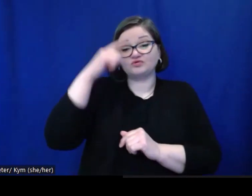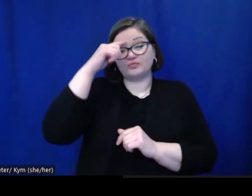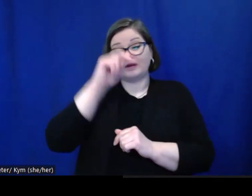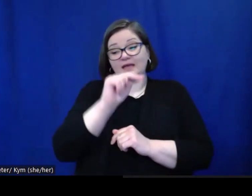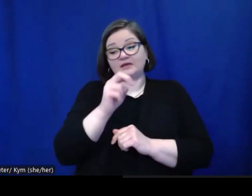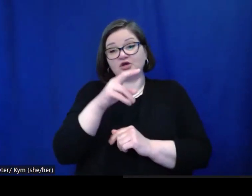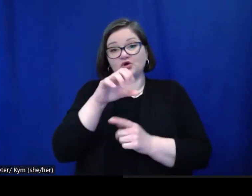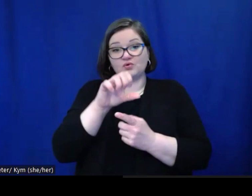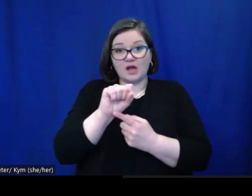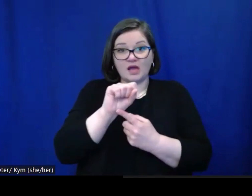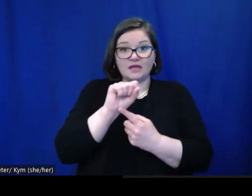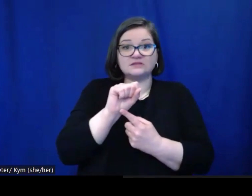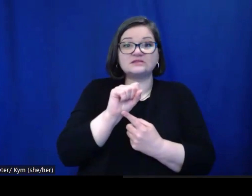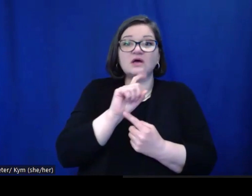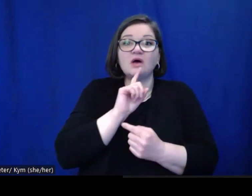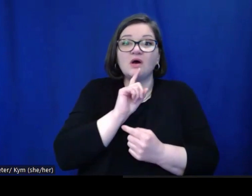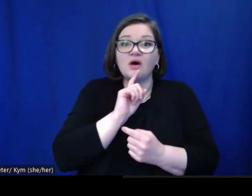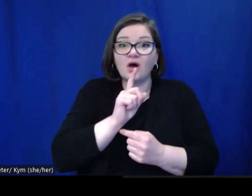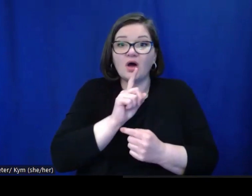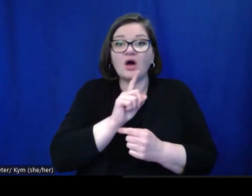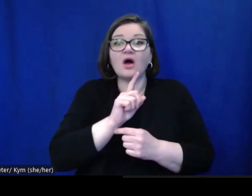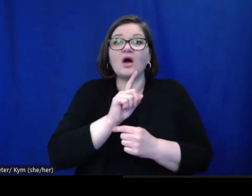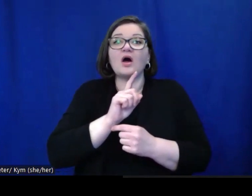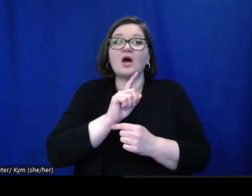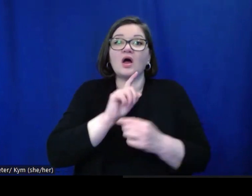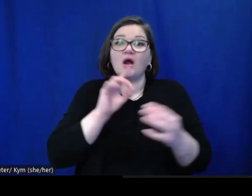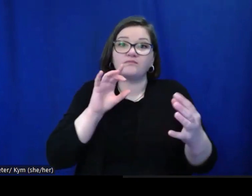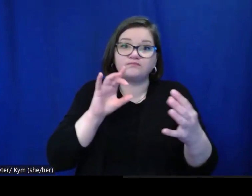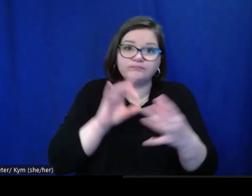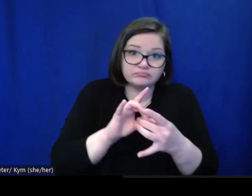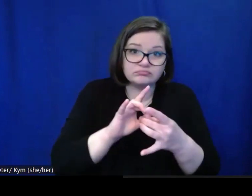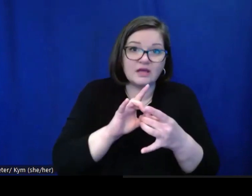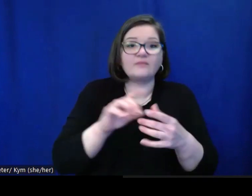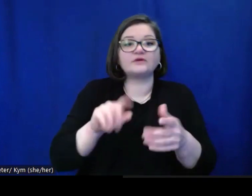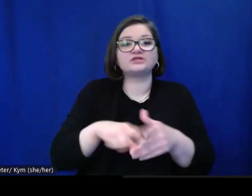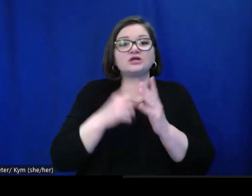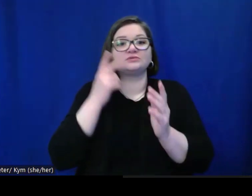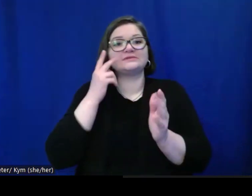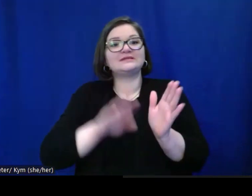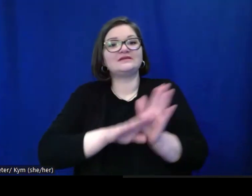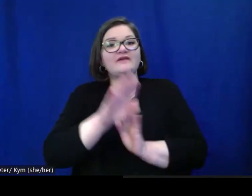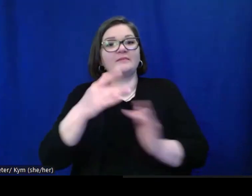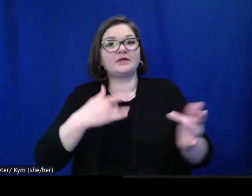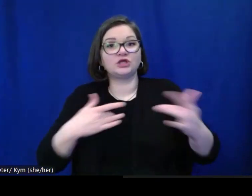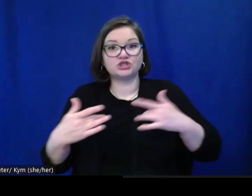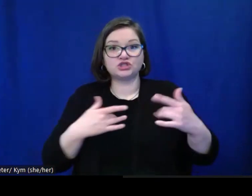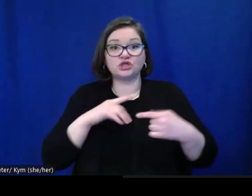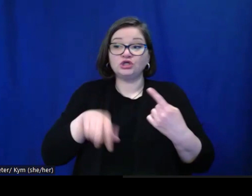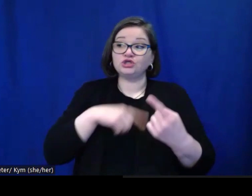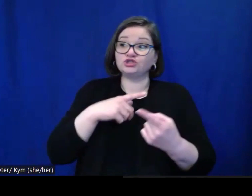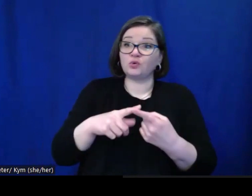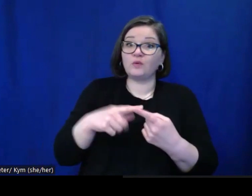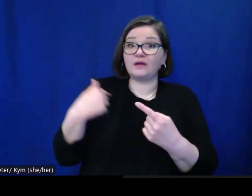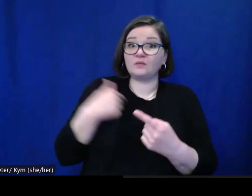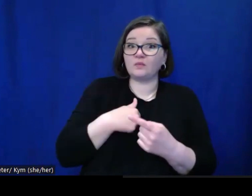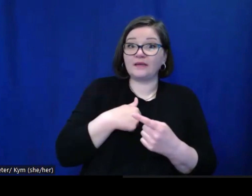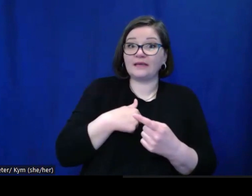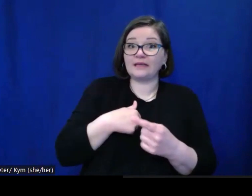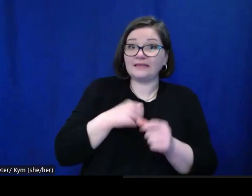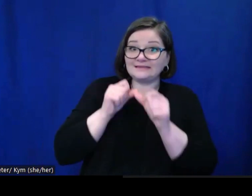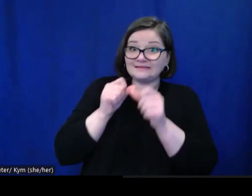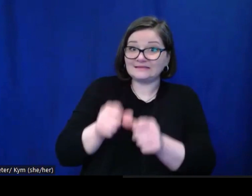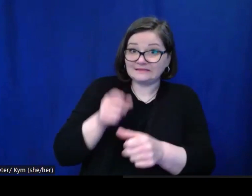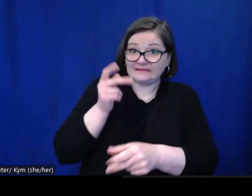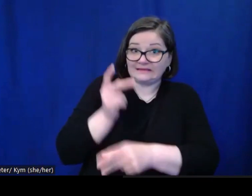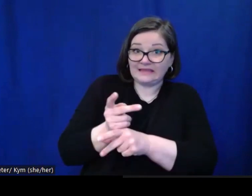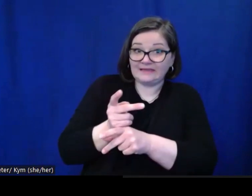pruning, and we start to see developmental concerns. When consistently held in a regulated state, the